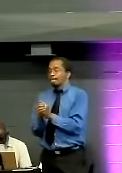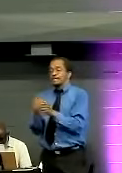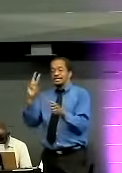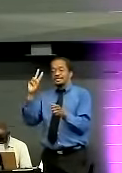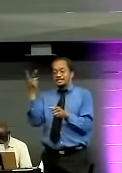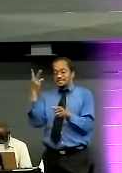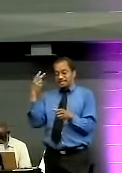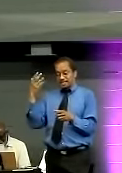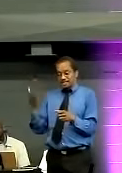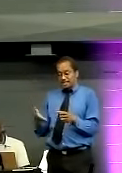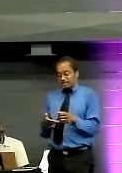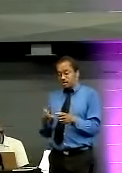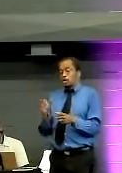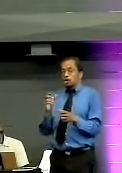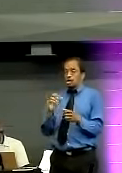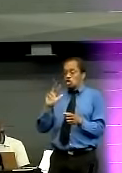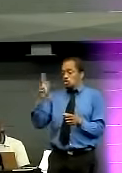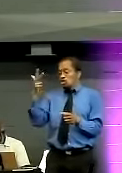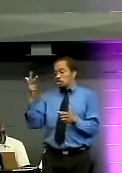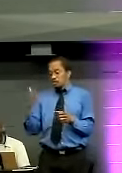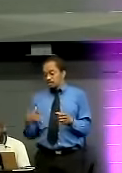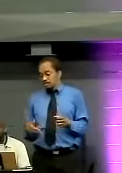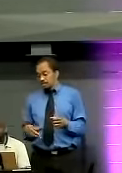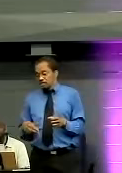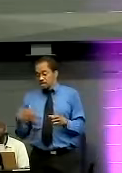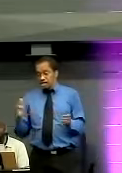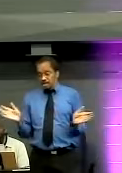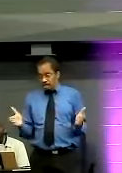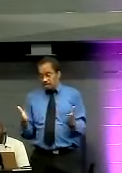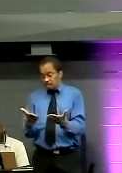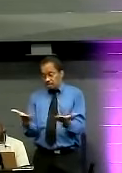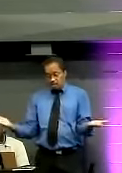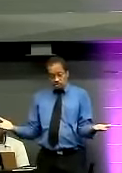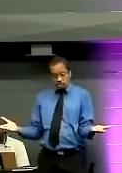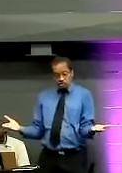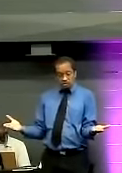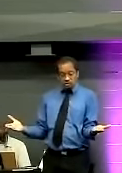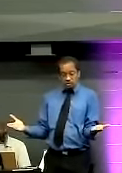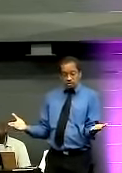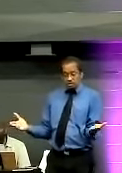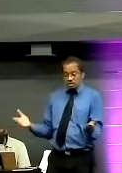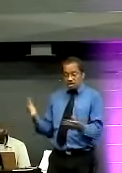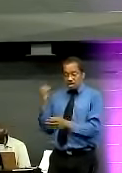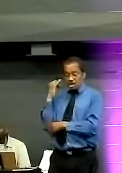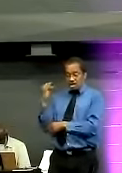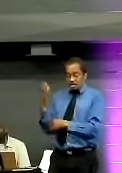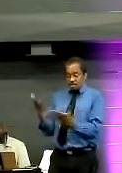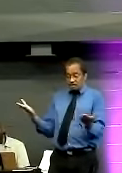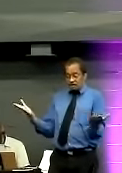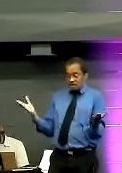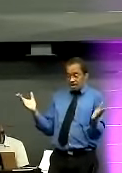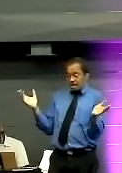Second invitation. Well, that's the second one. Just the third one. I encourage you to, if you